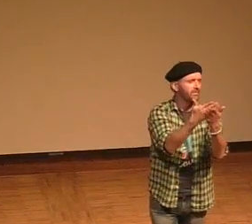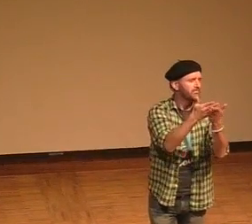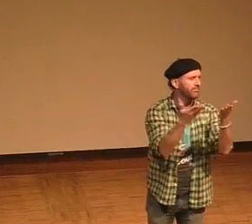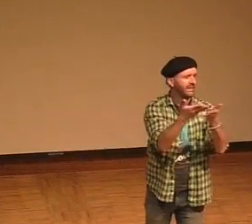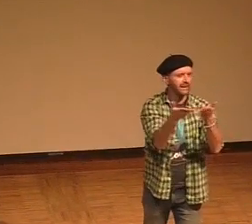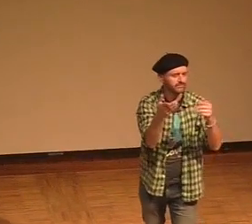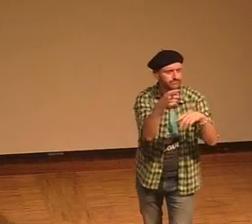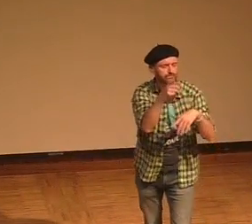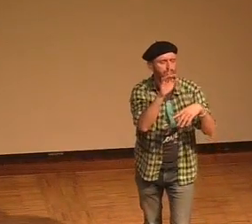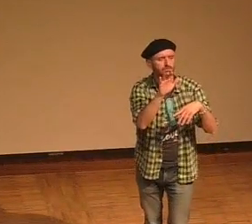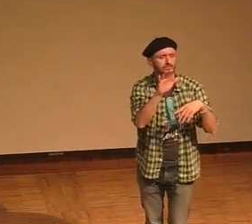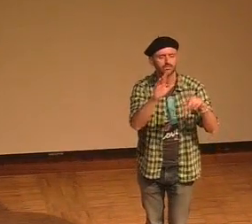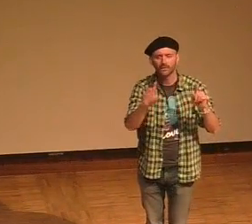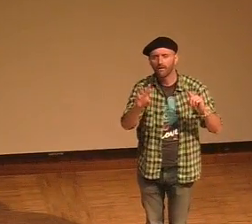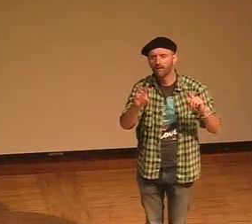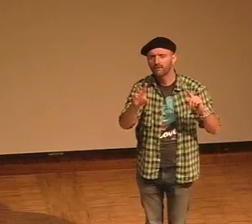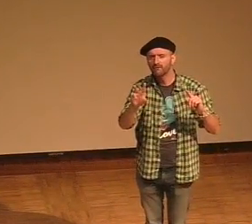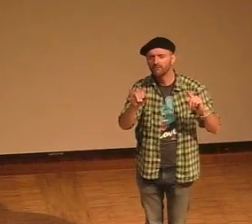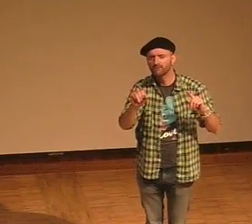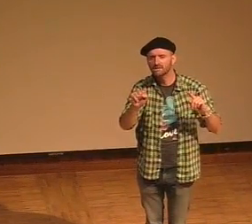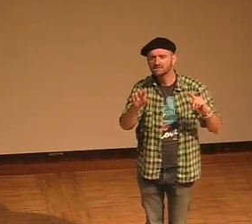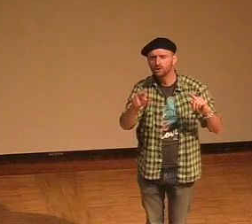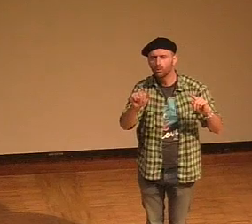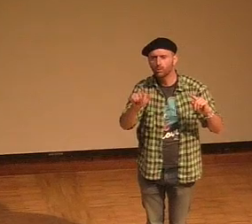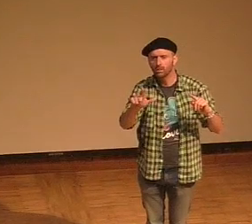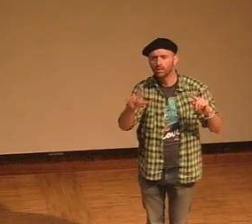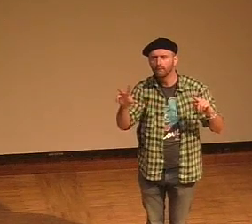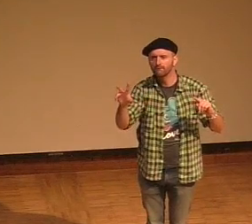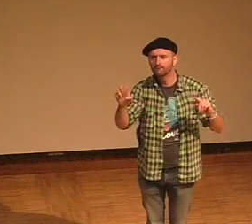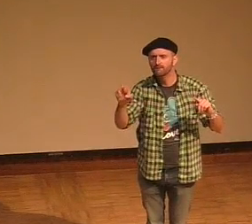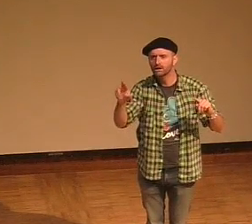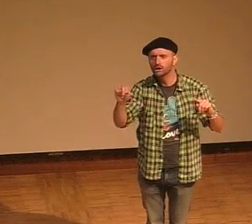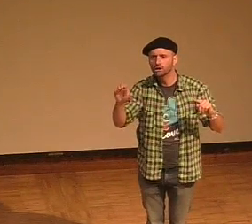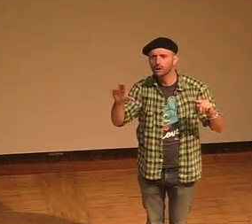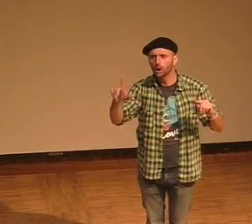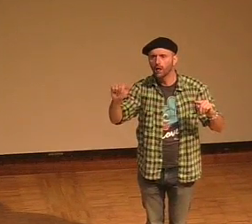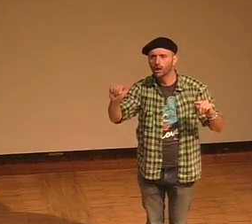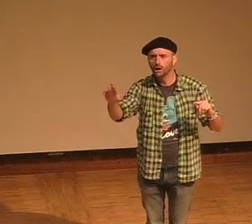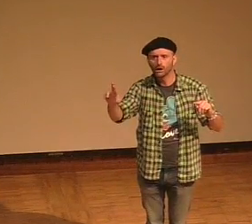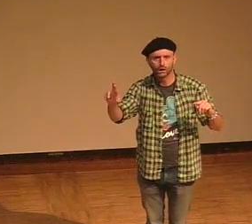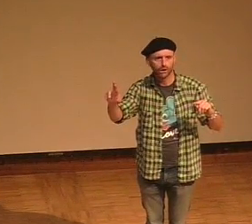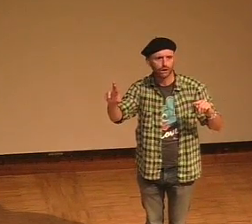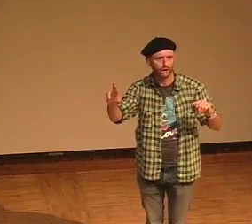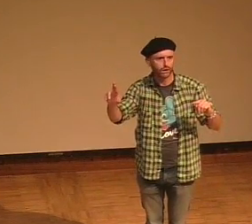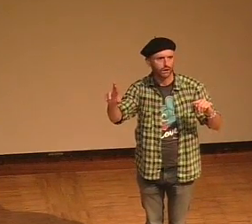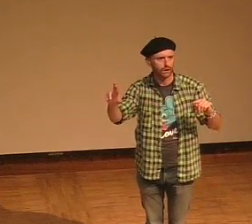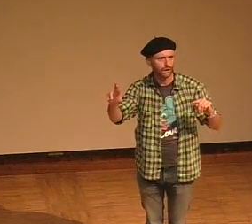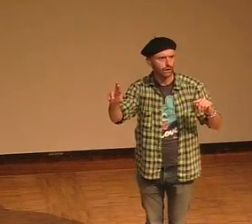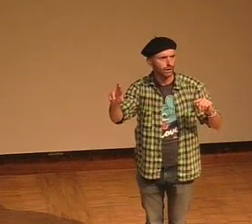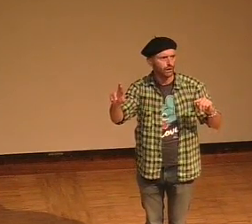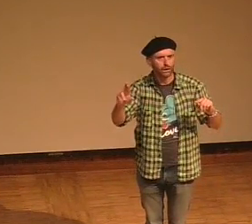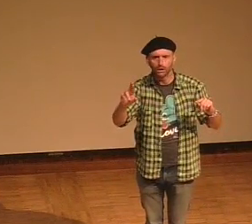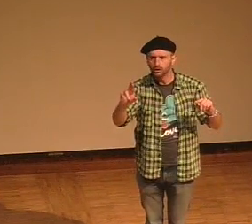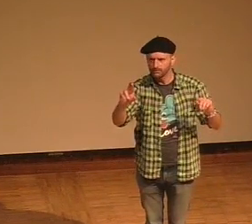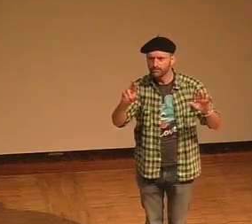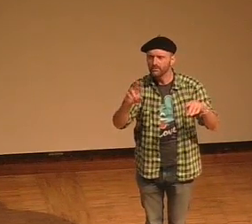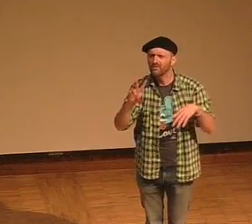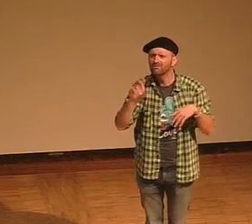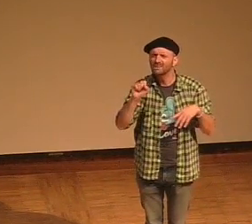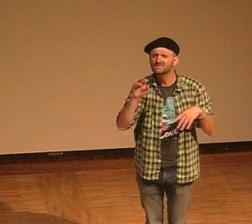bird flying by with the hands like this. And it's really called visual vernacular. It's